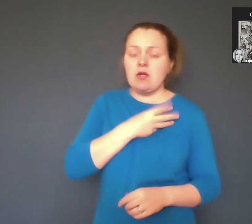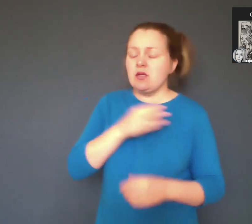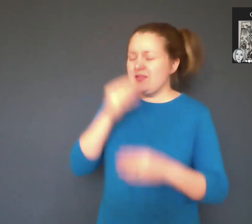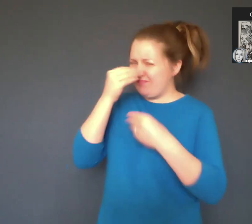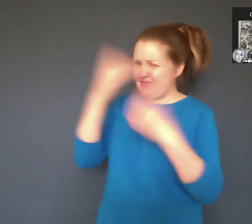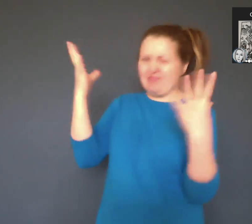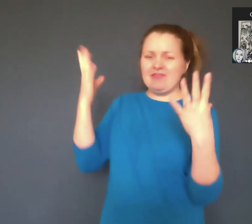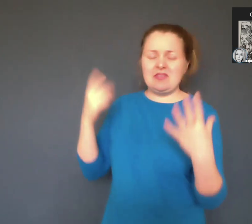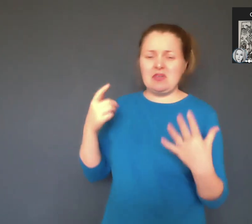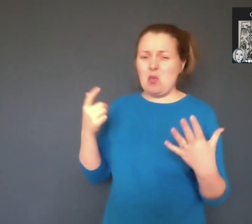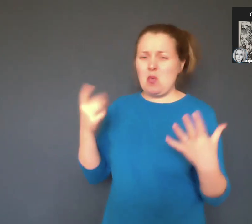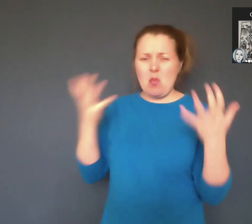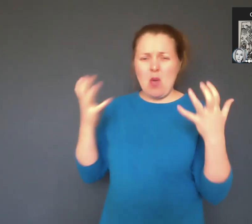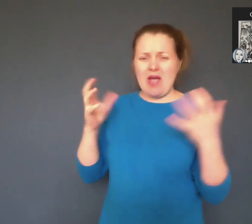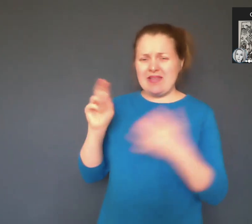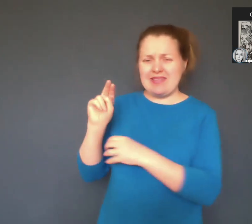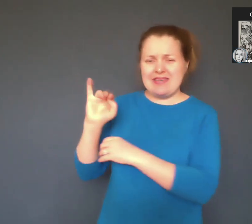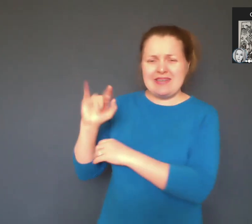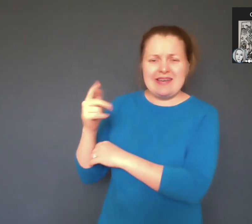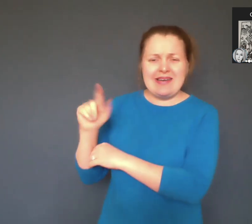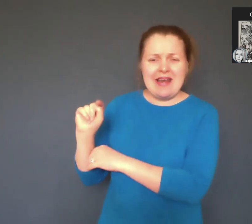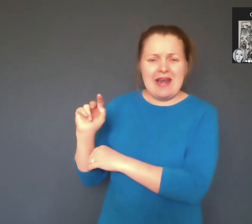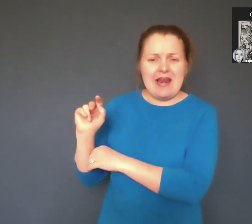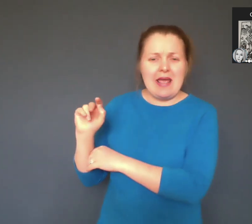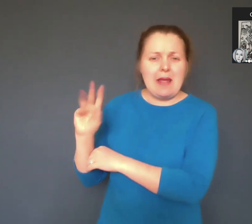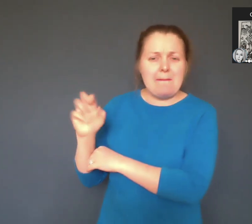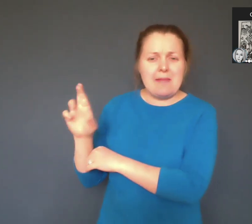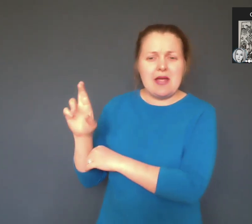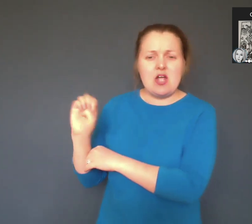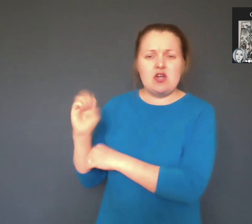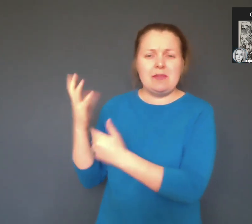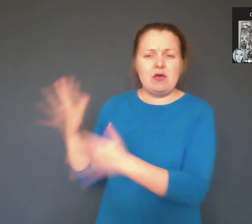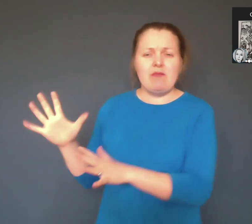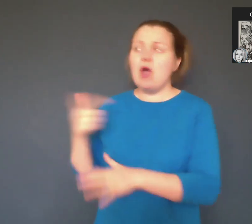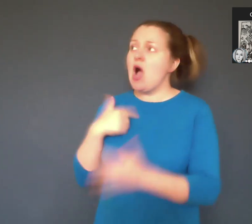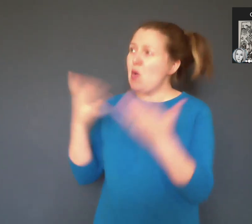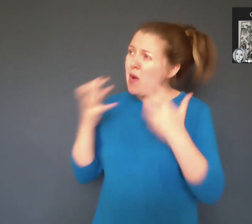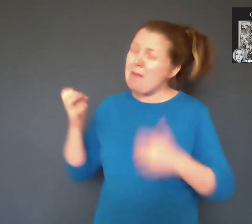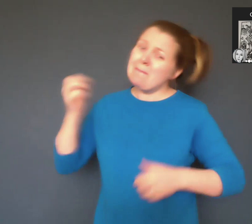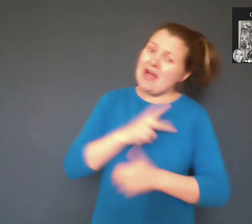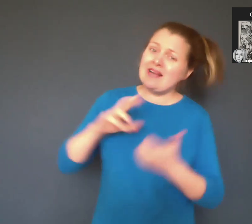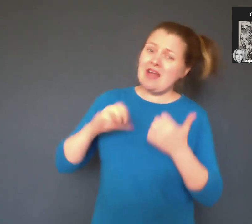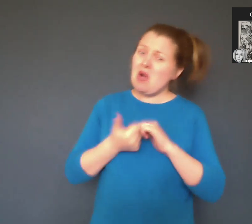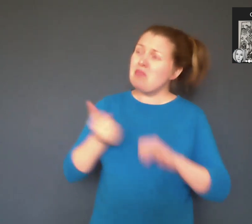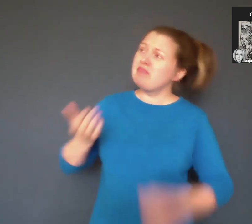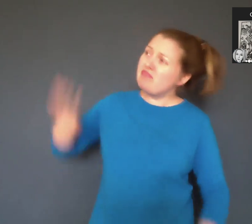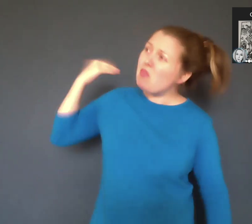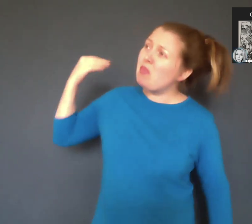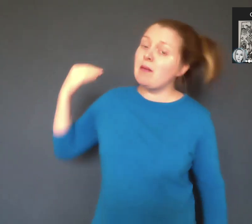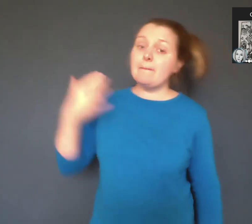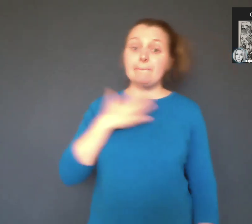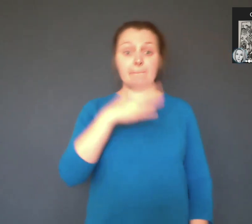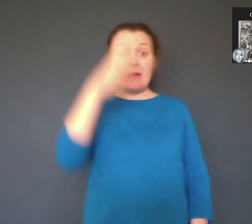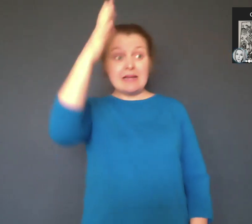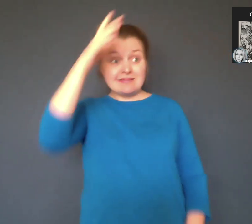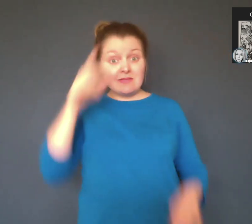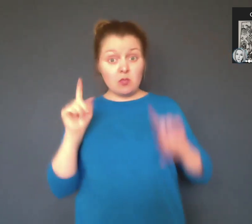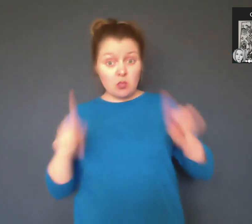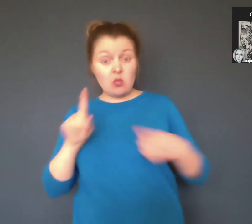"My dad's gone to the police," Harvey said. "He's going to tell them everything." "That won't do any good," Wendell said